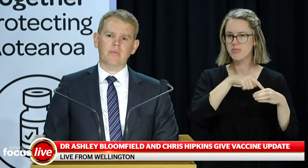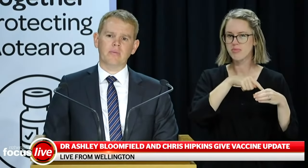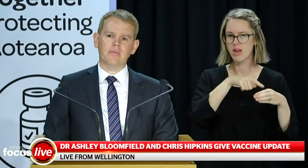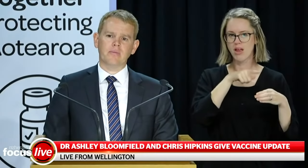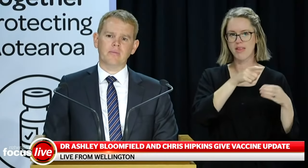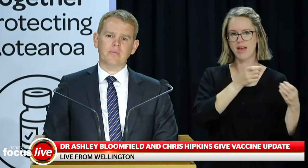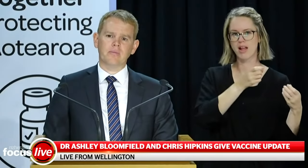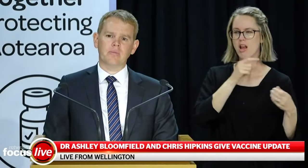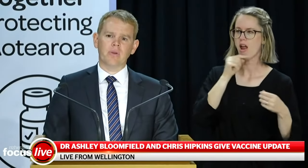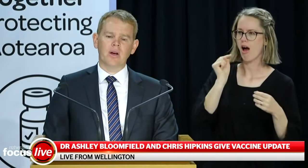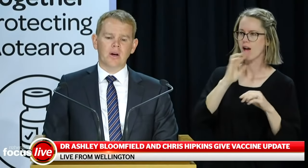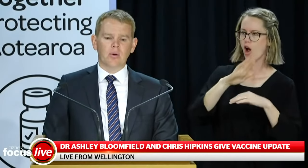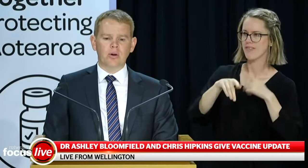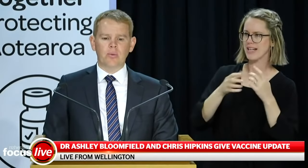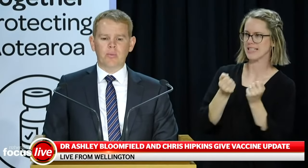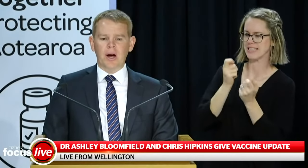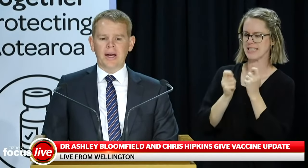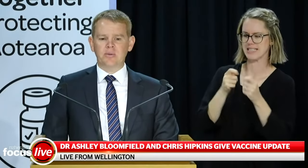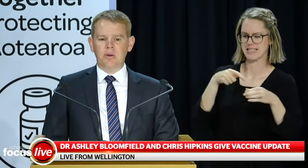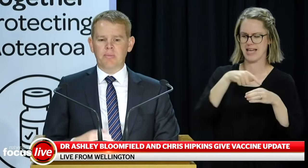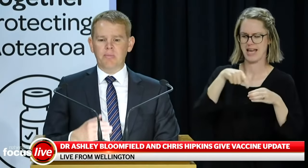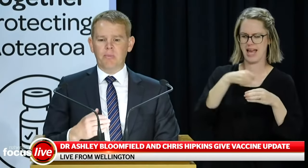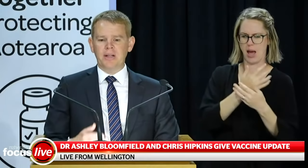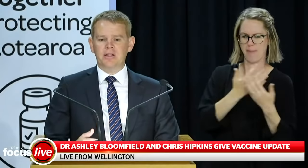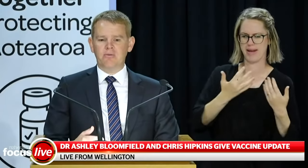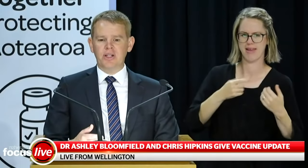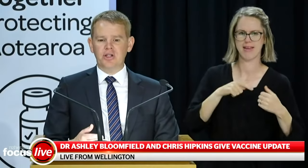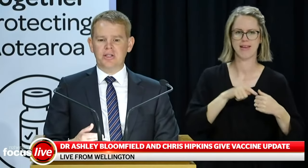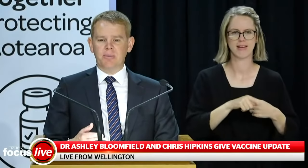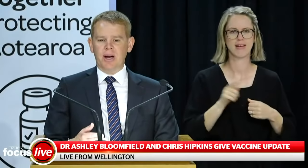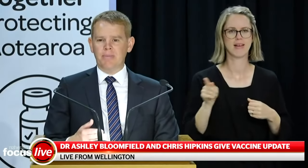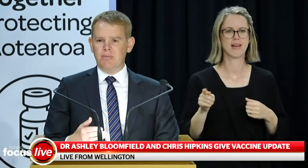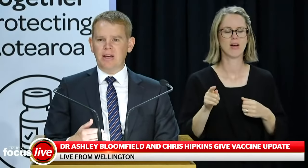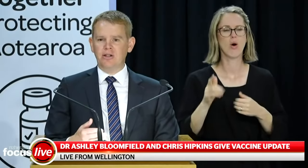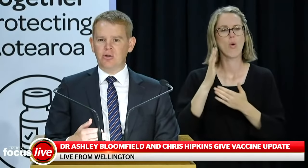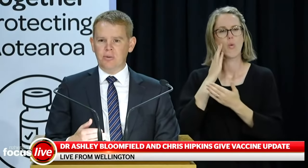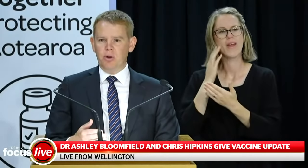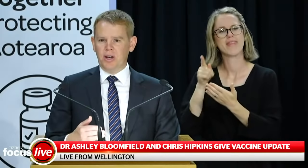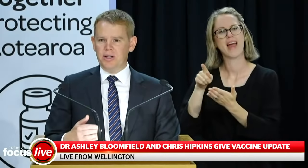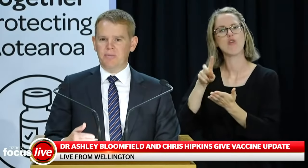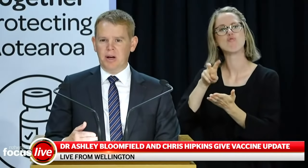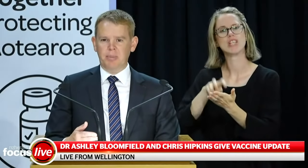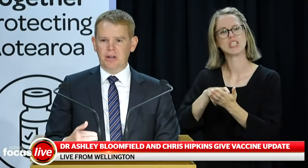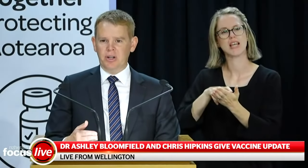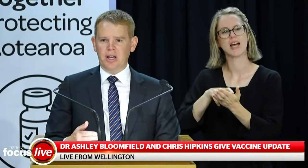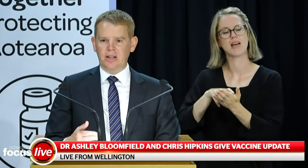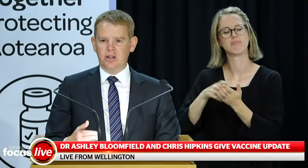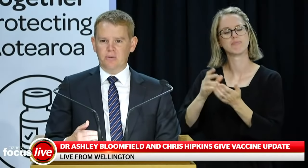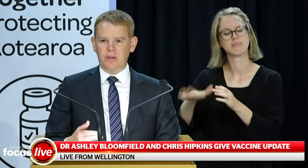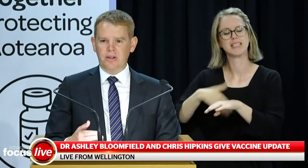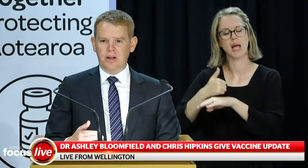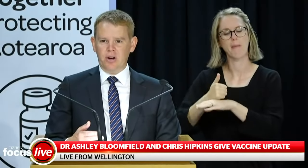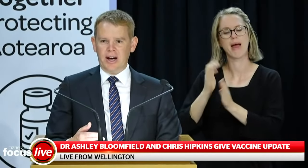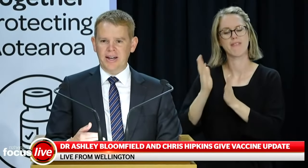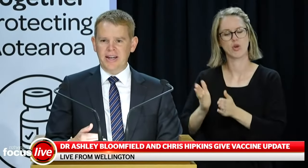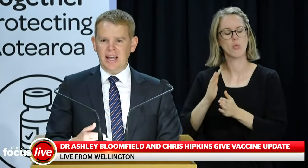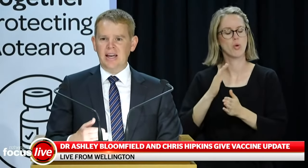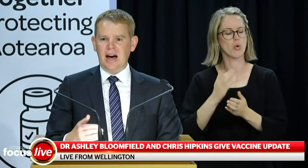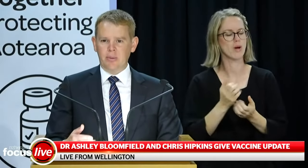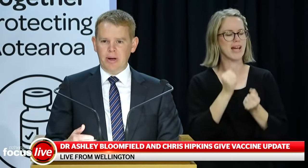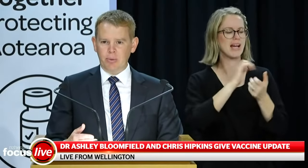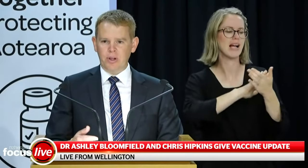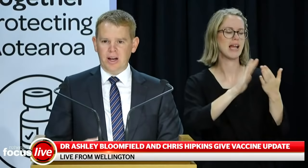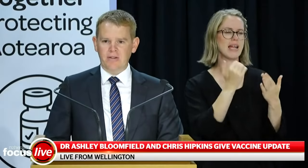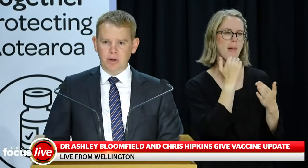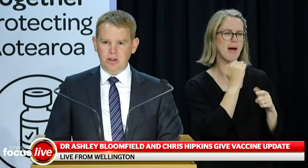false information about their tests? Well, look, as the register becomes mandatory, we'll get a better indication of whether there are